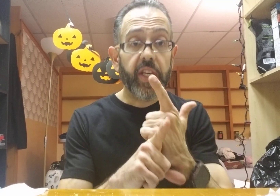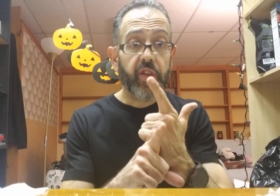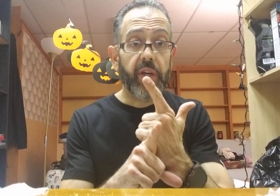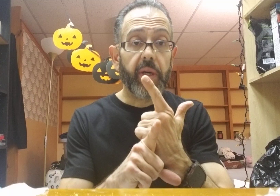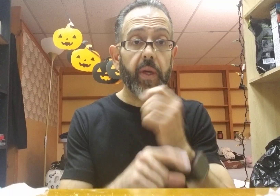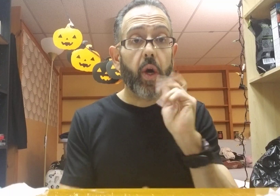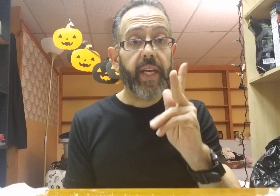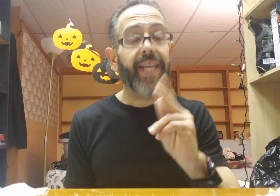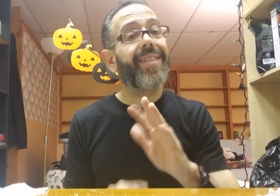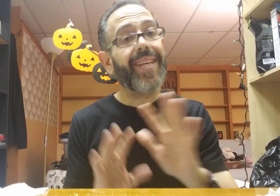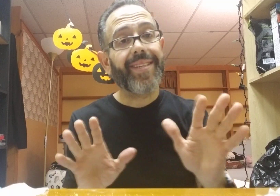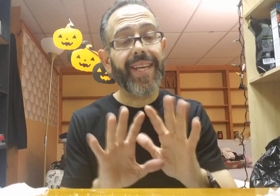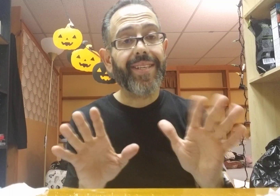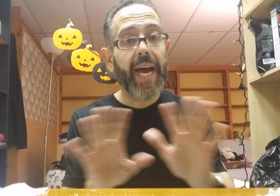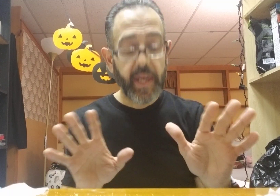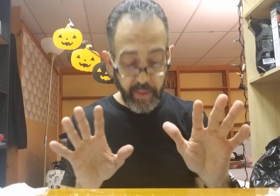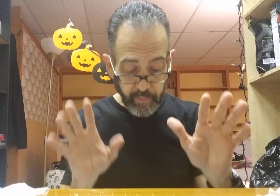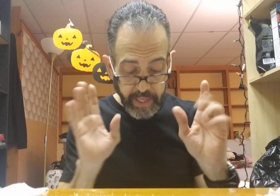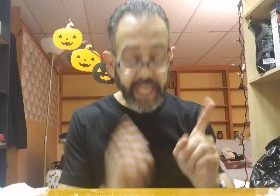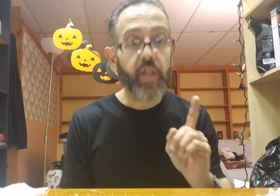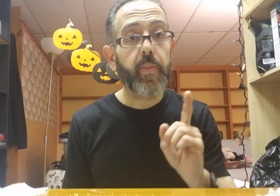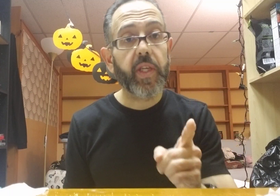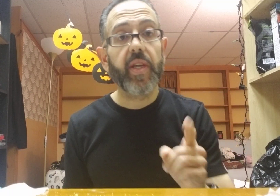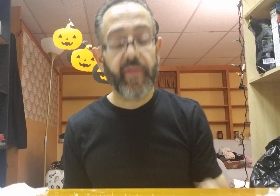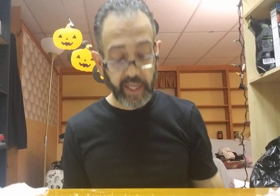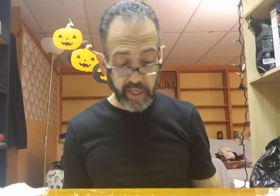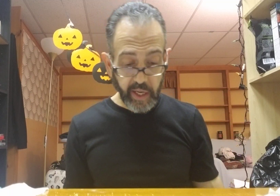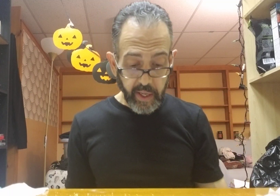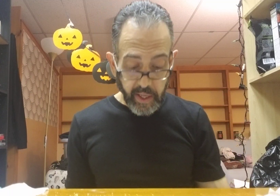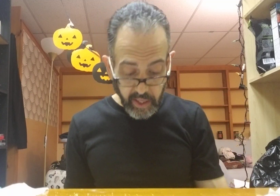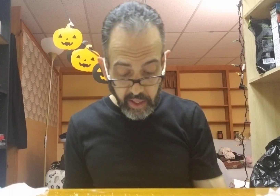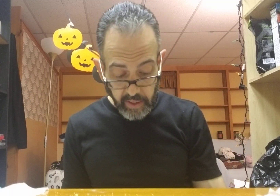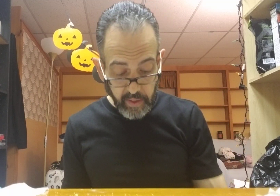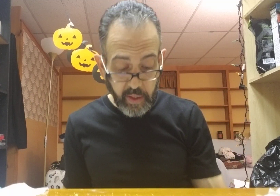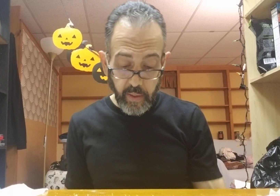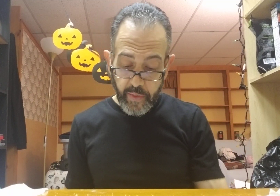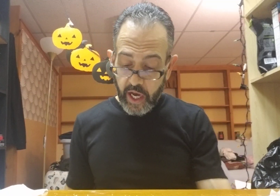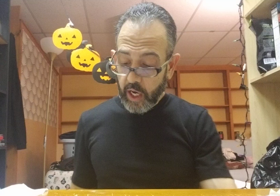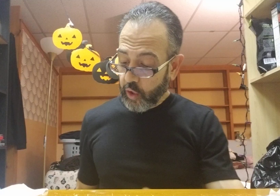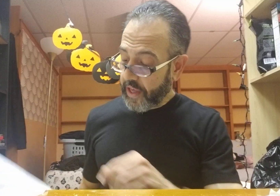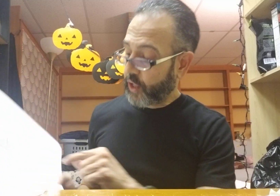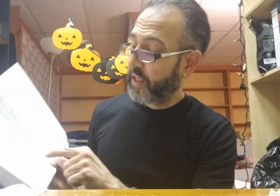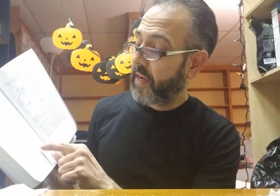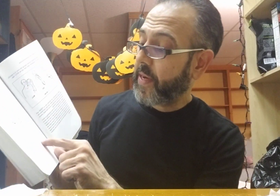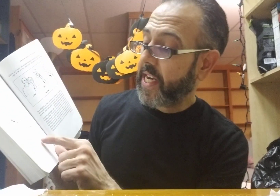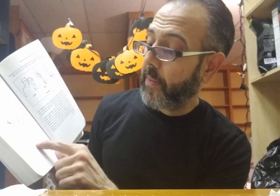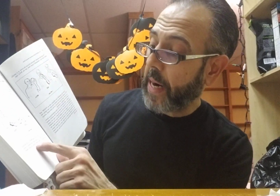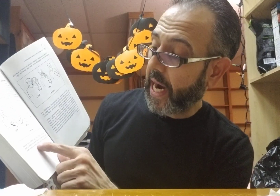sister. Okay, it's not being specific. So that's what they mean by